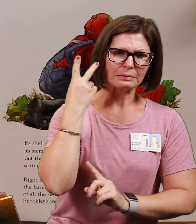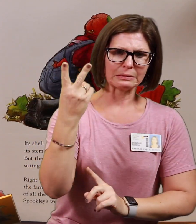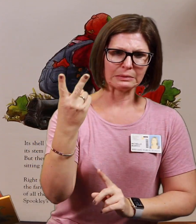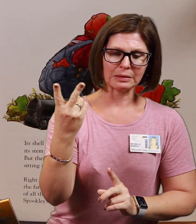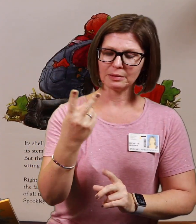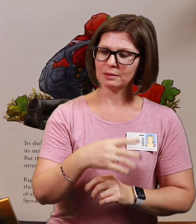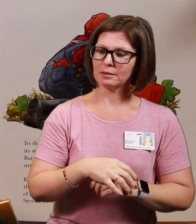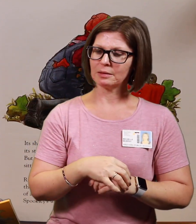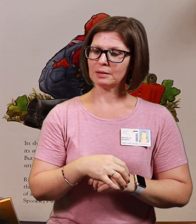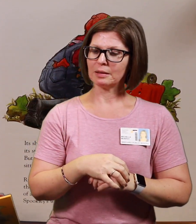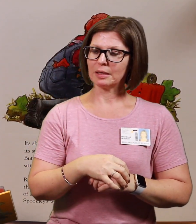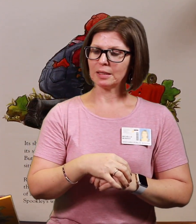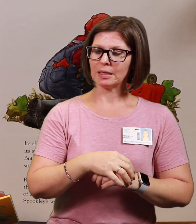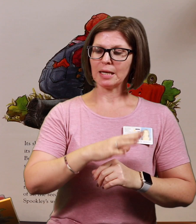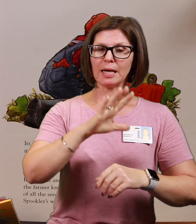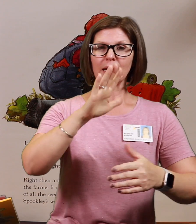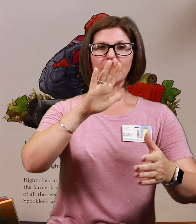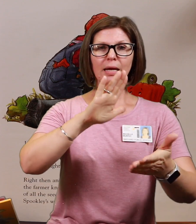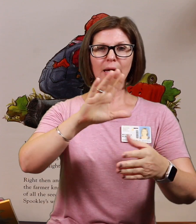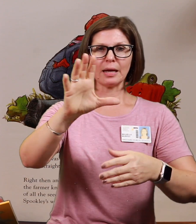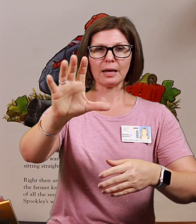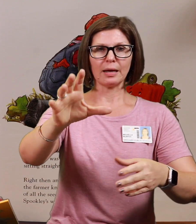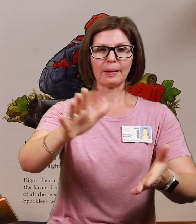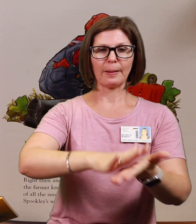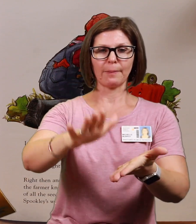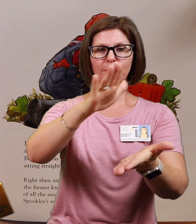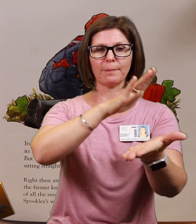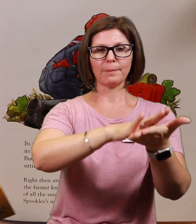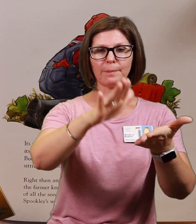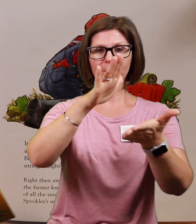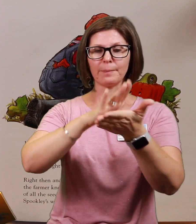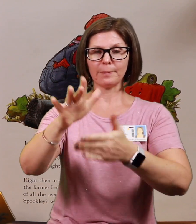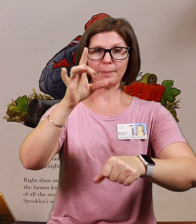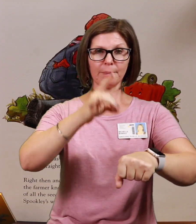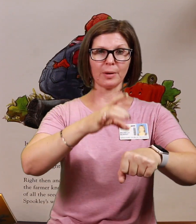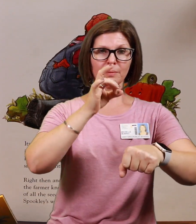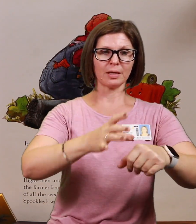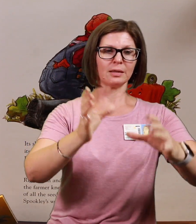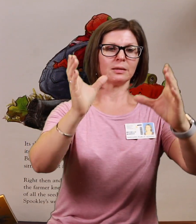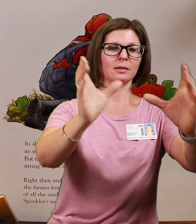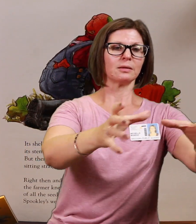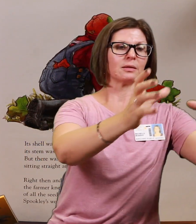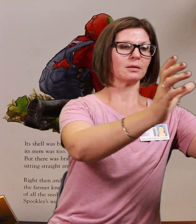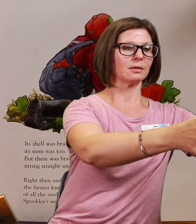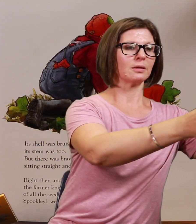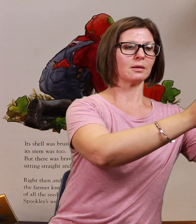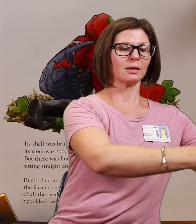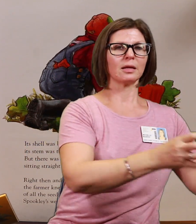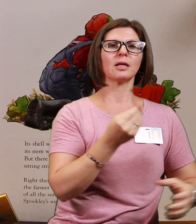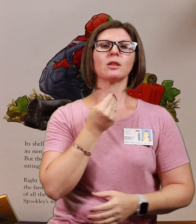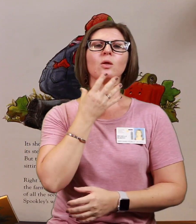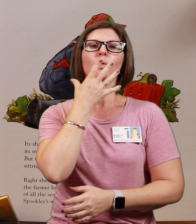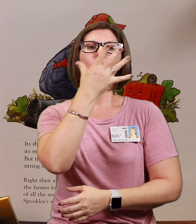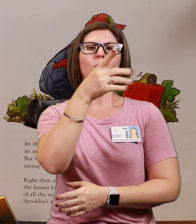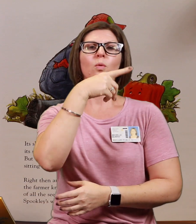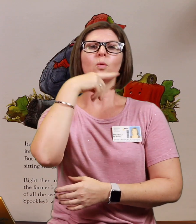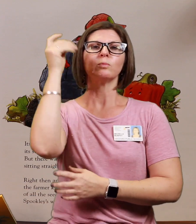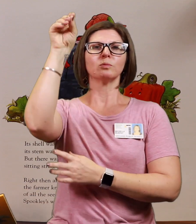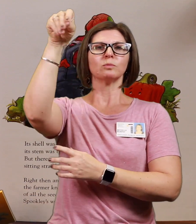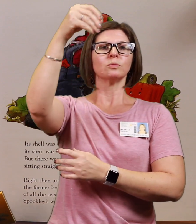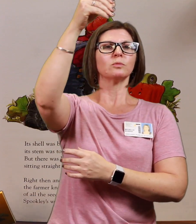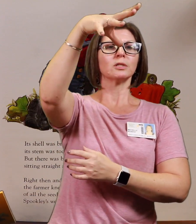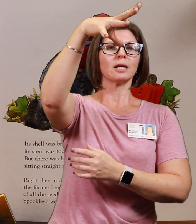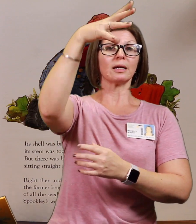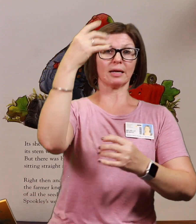his pumpkins up one by one and laid them out in the warm, dry sun. And when